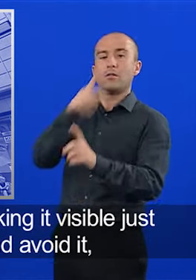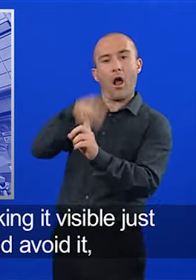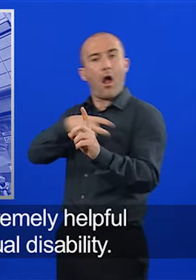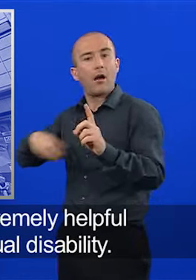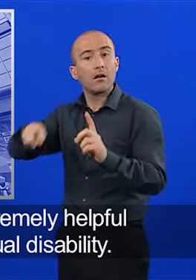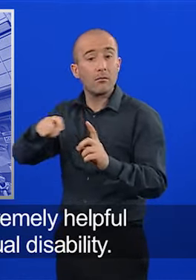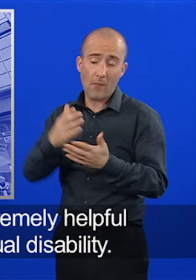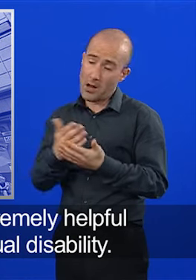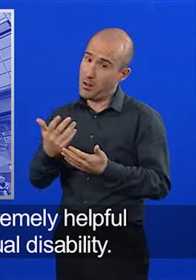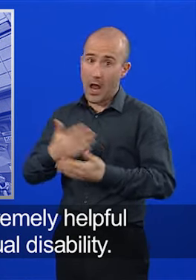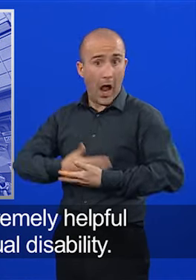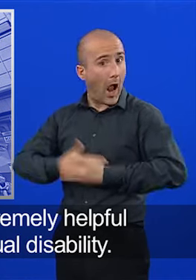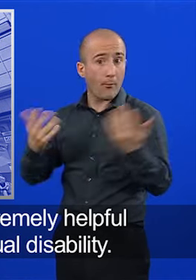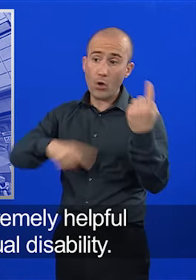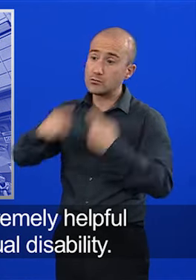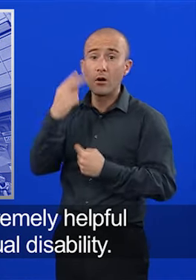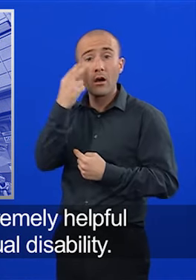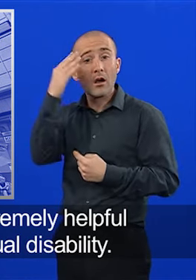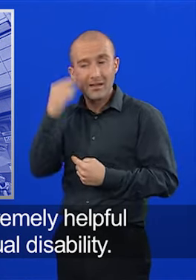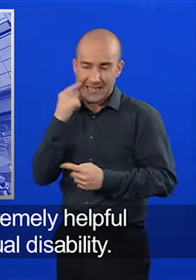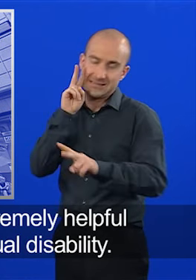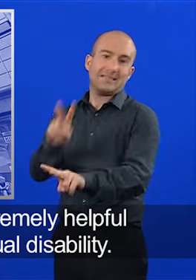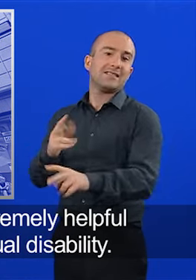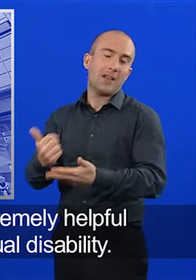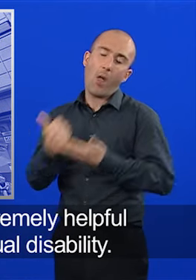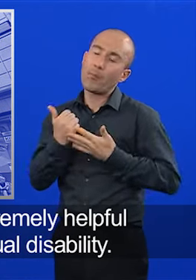it. And that would be extremely helpful to anyone with a visual